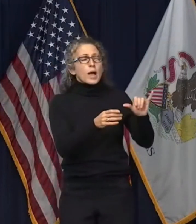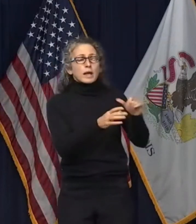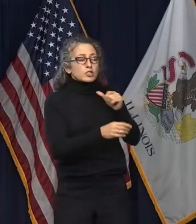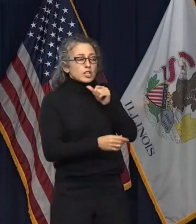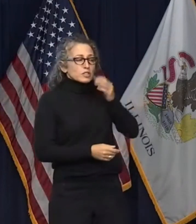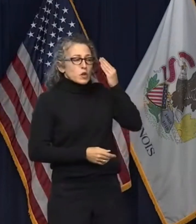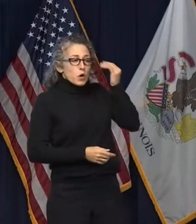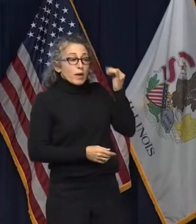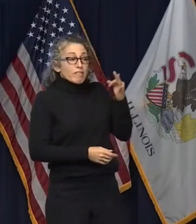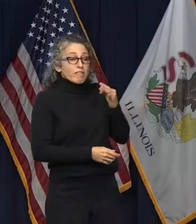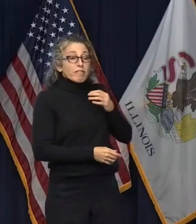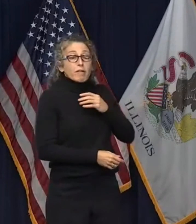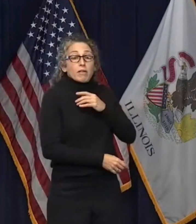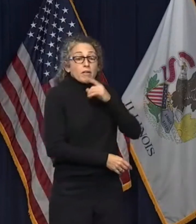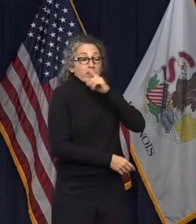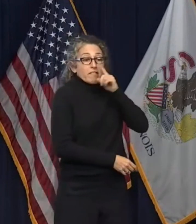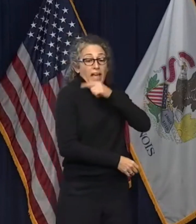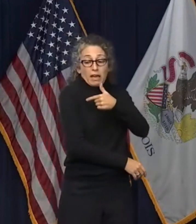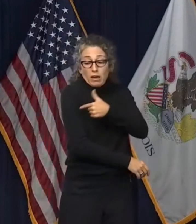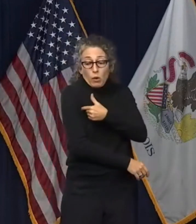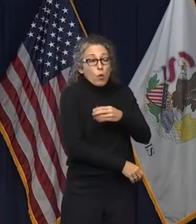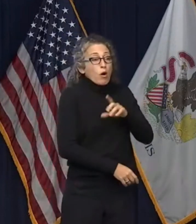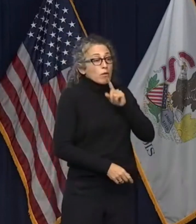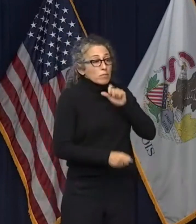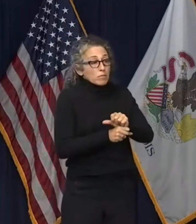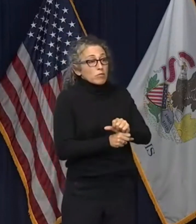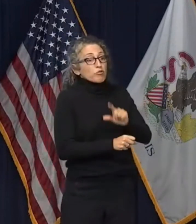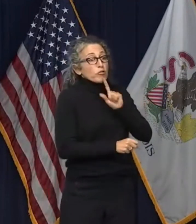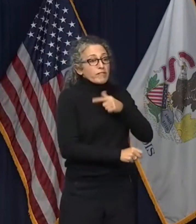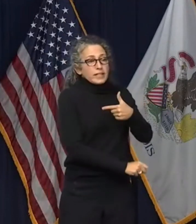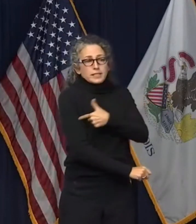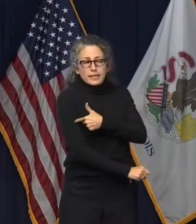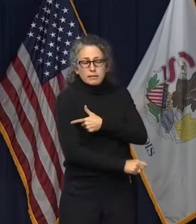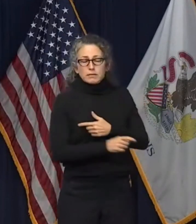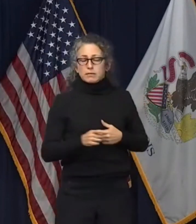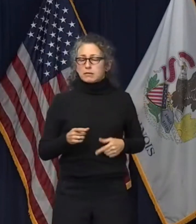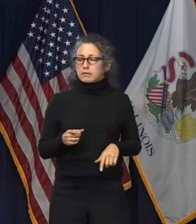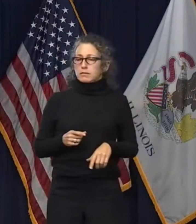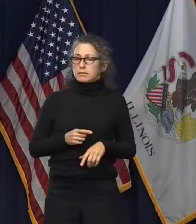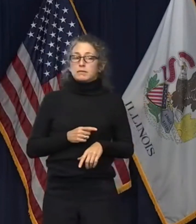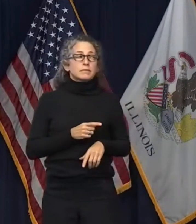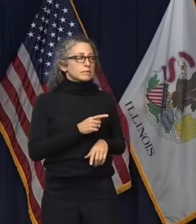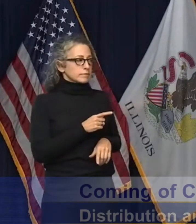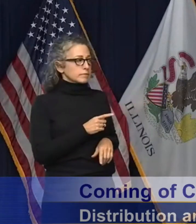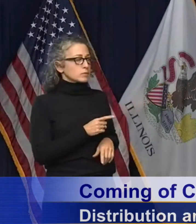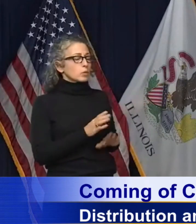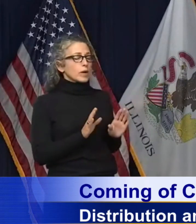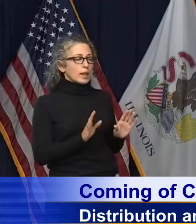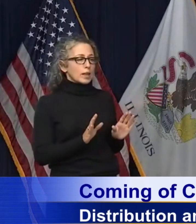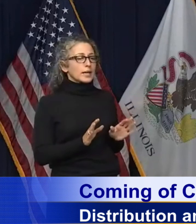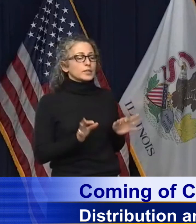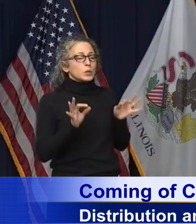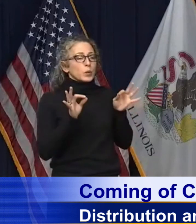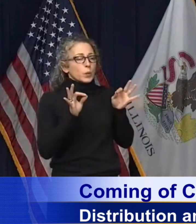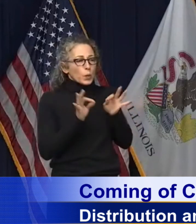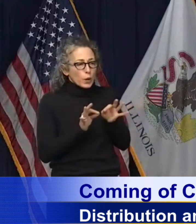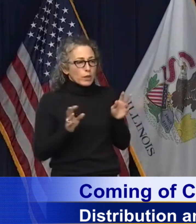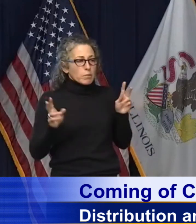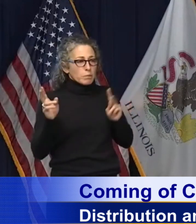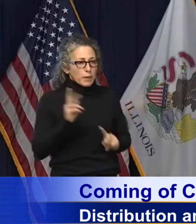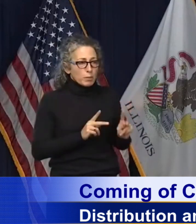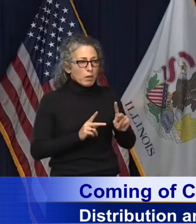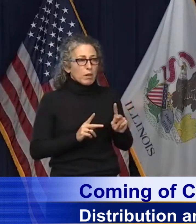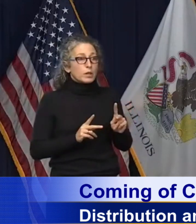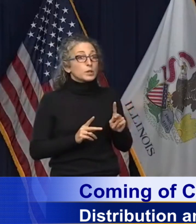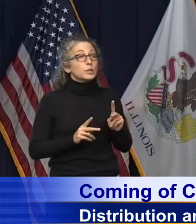Okay. Fair. Well, what we're trying to say is that it is worthwhile for people to be listening to